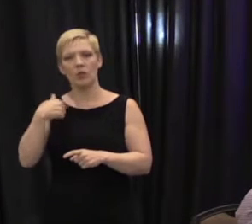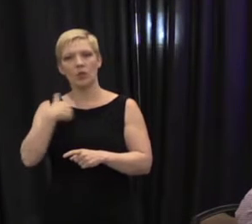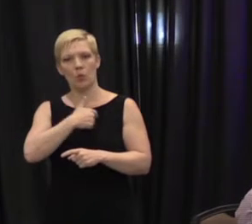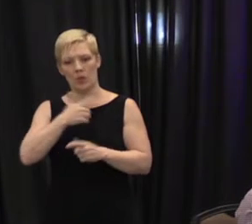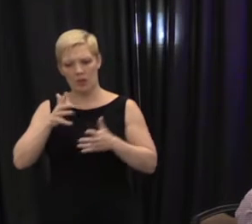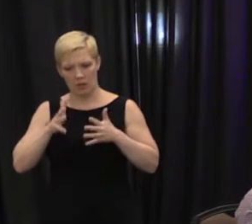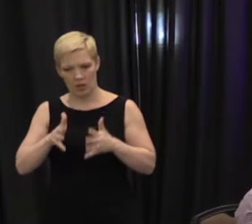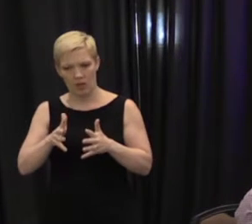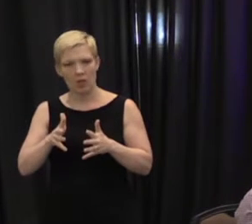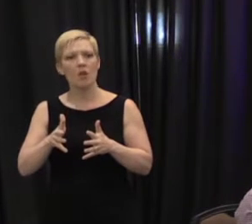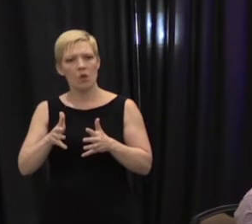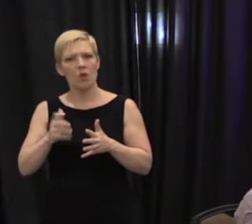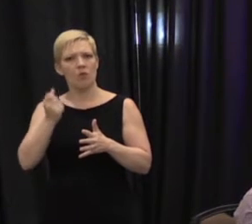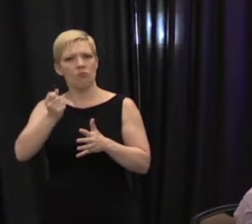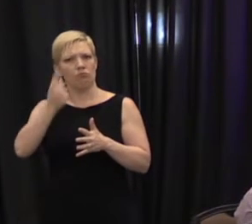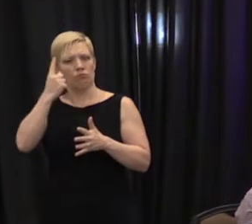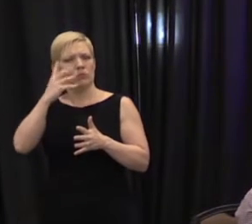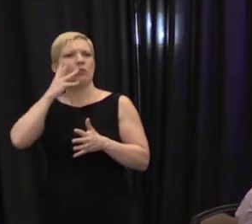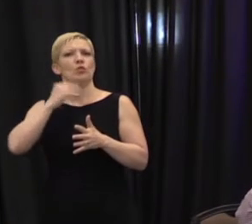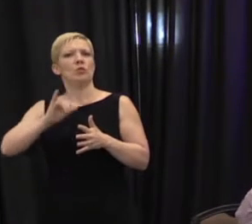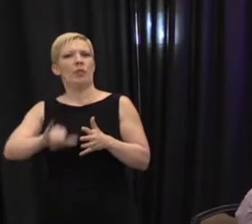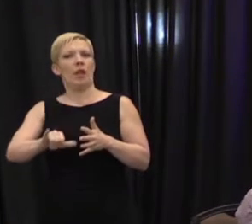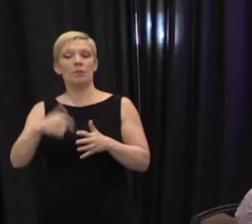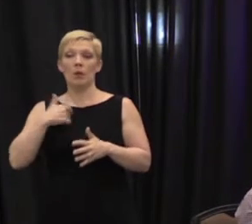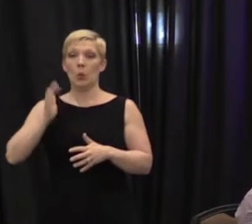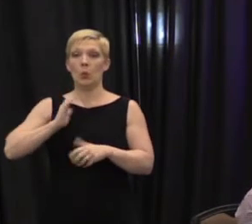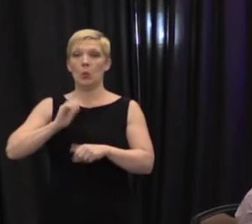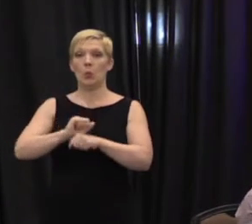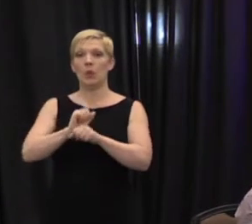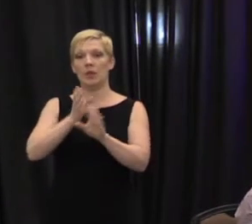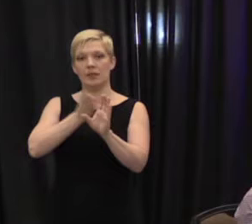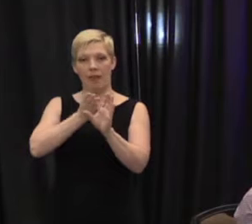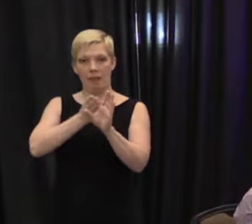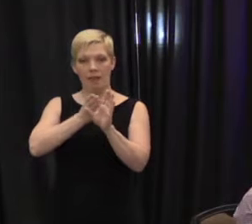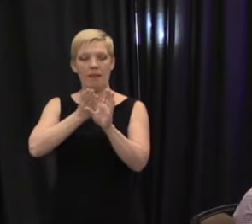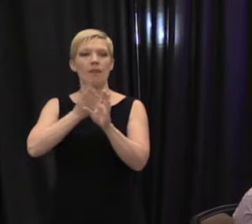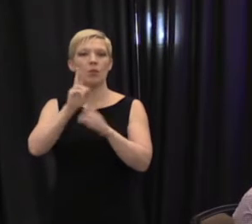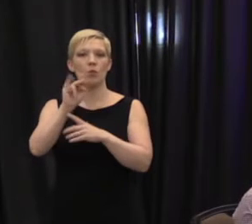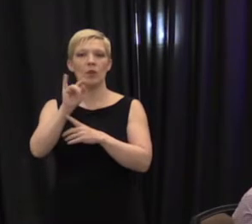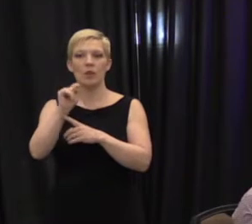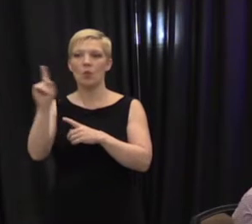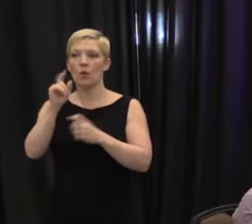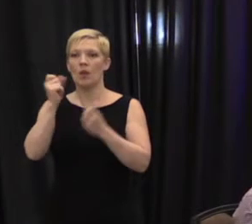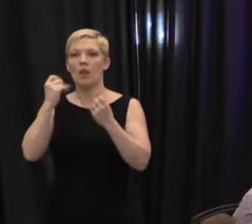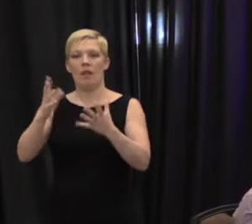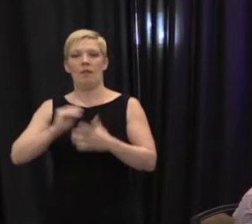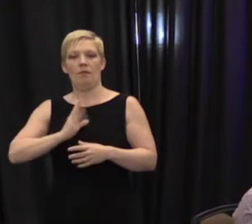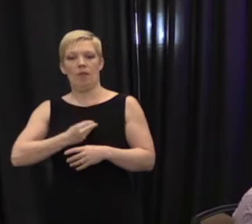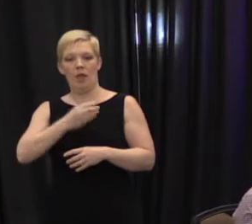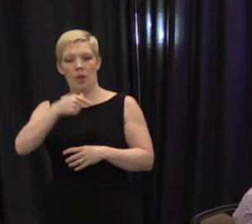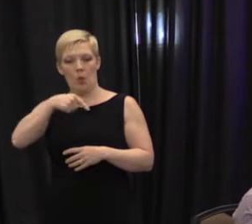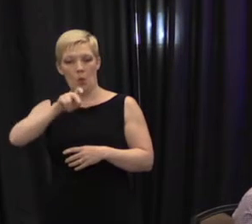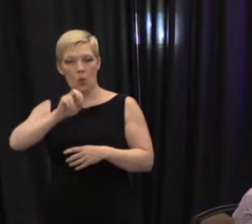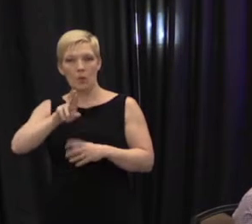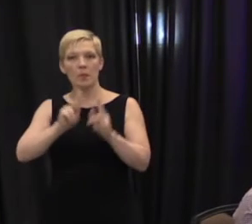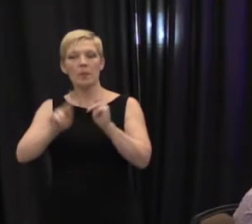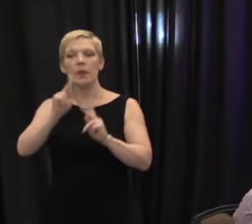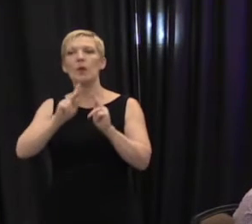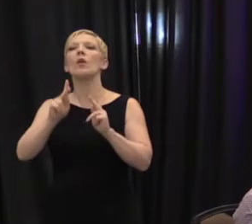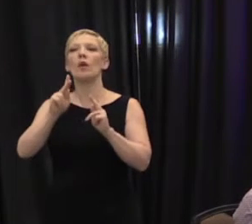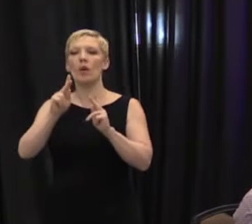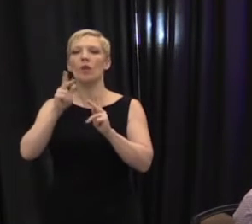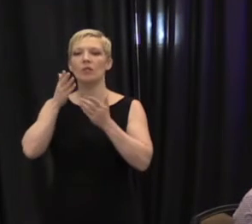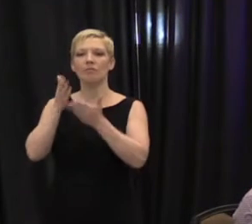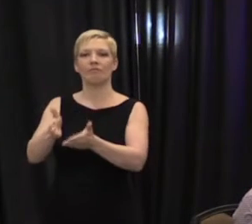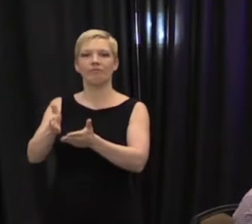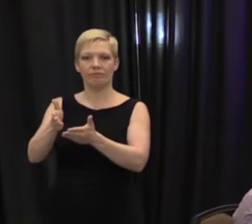anxiety. I used to work on a psych unit in San Francisco where a lot of queer and trans folks end up as patients. And we talk about suicide a